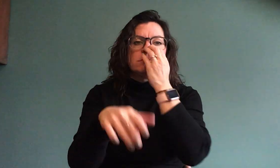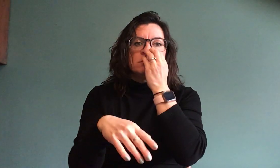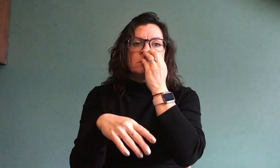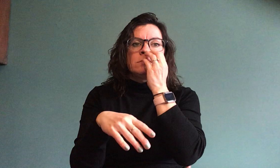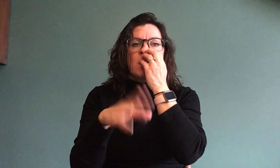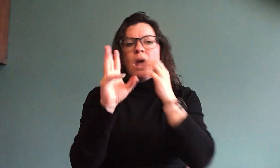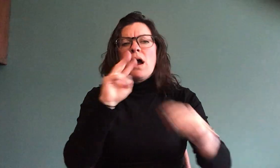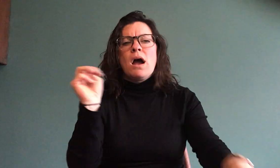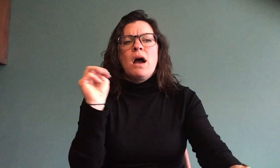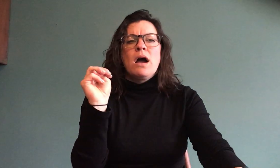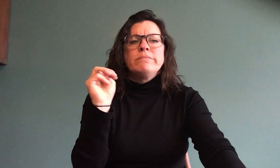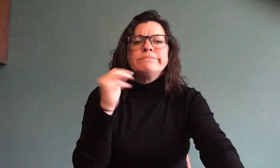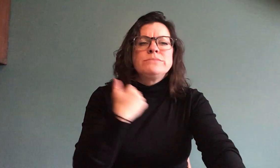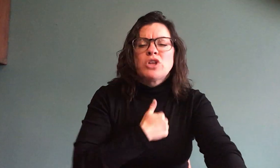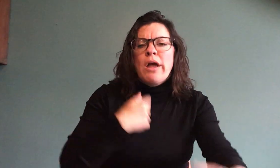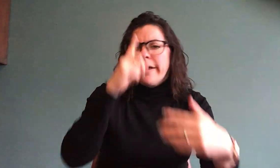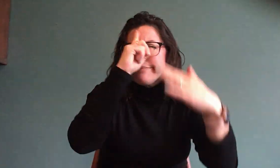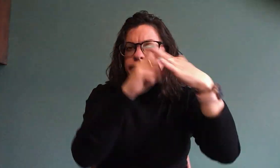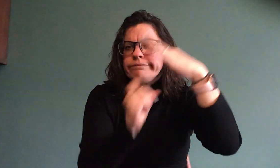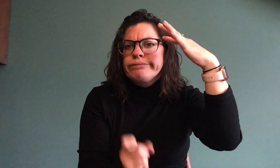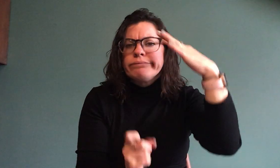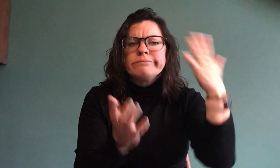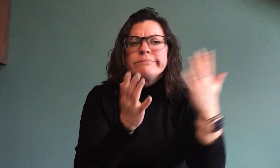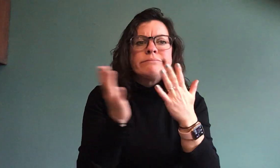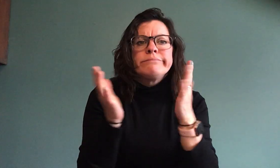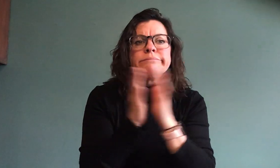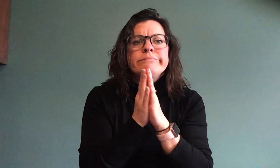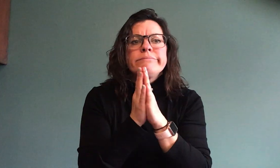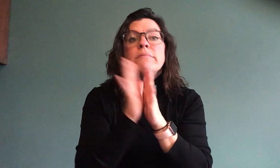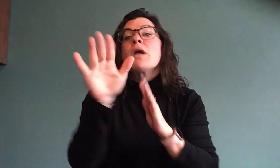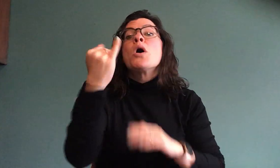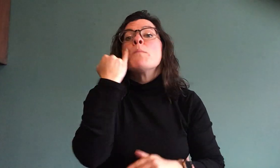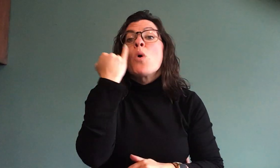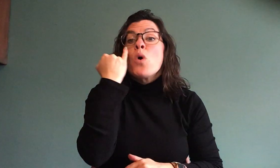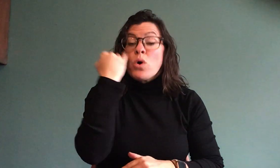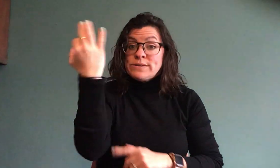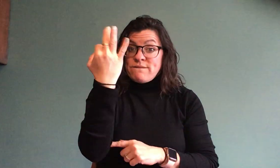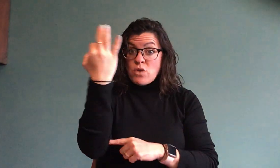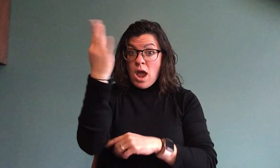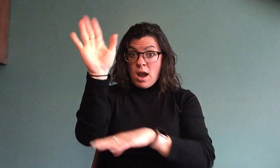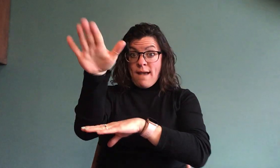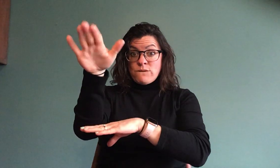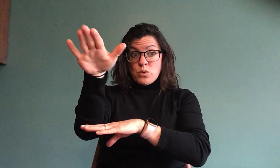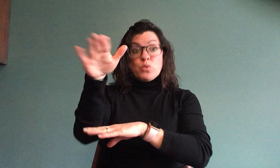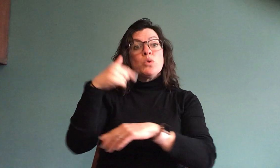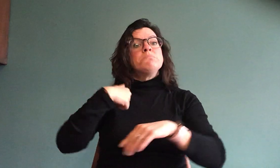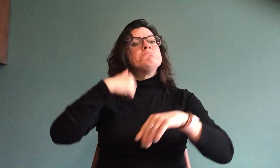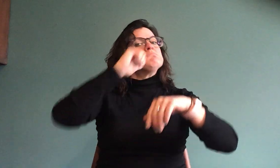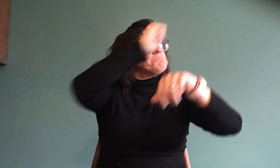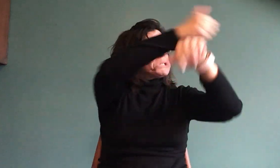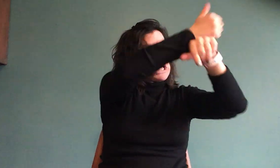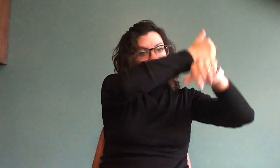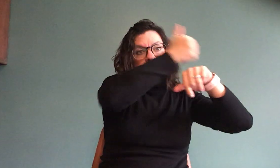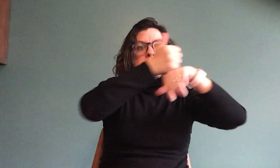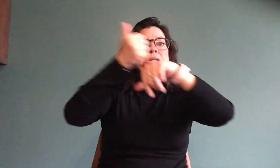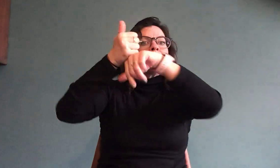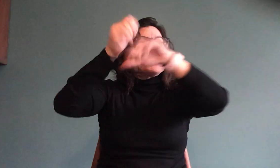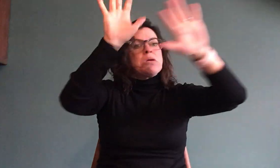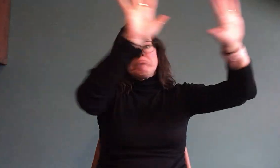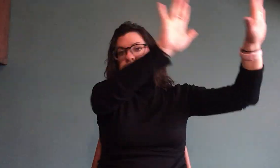if we go home on a Friday and we have a bad snowstorm and windstorm over the weekend, and we come back on Monday